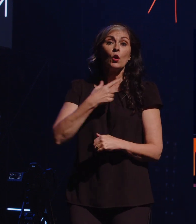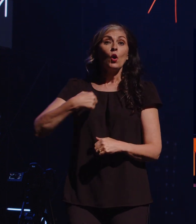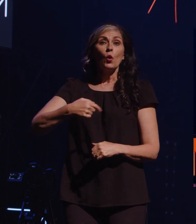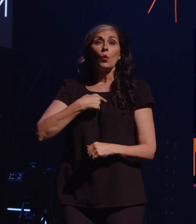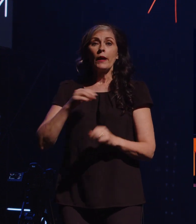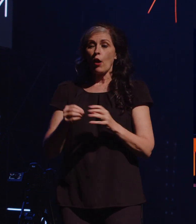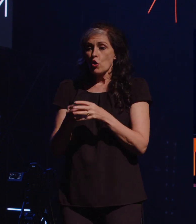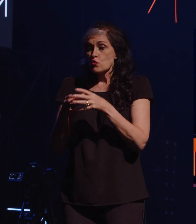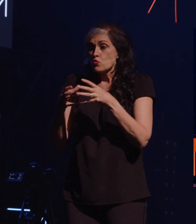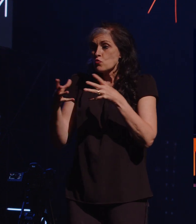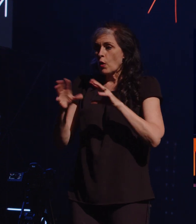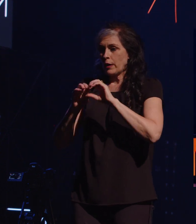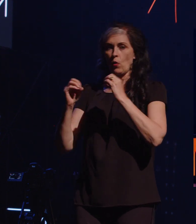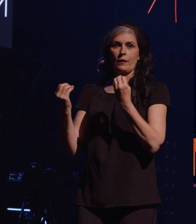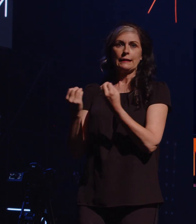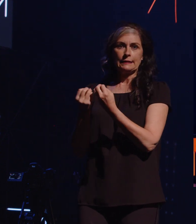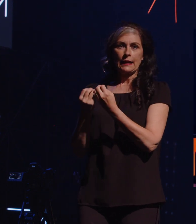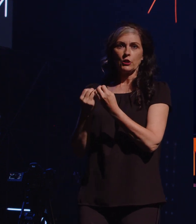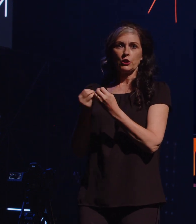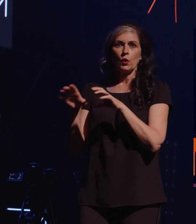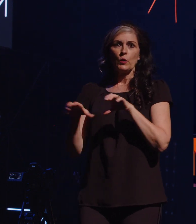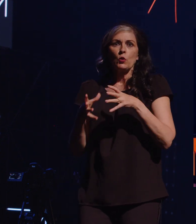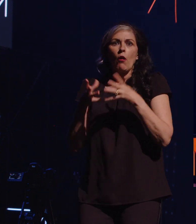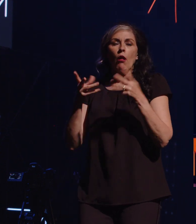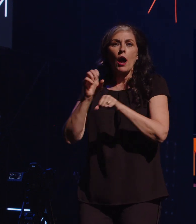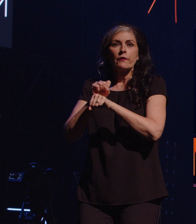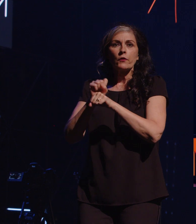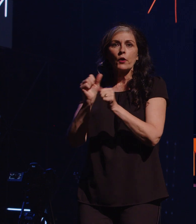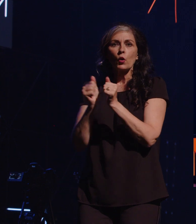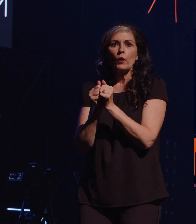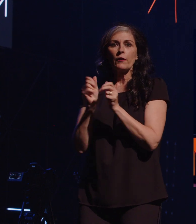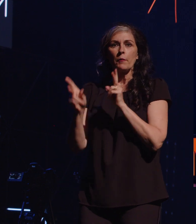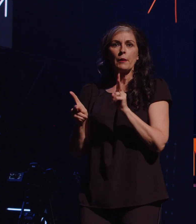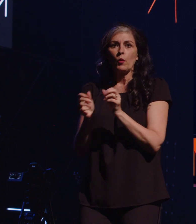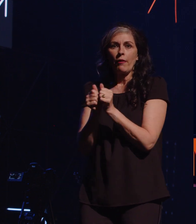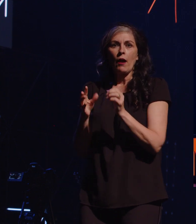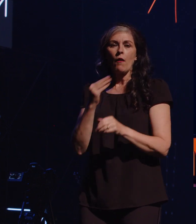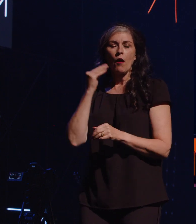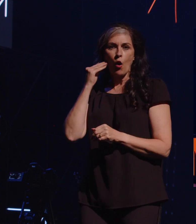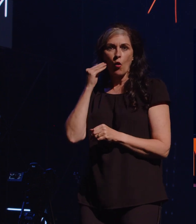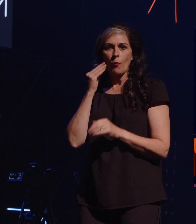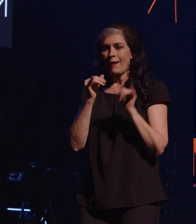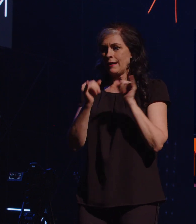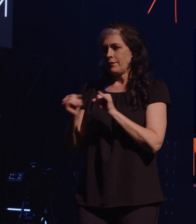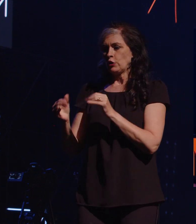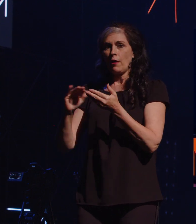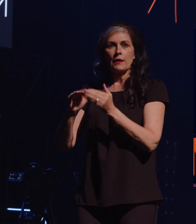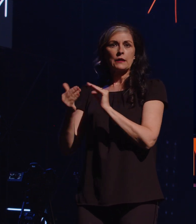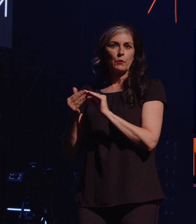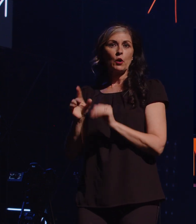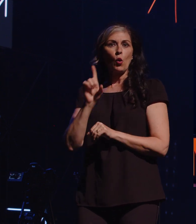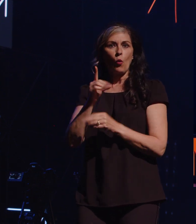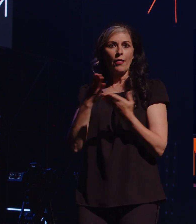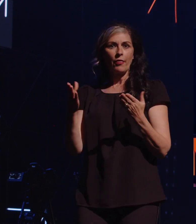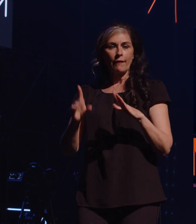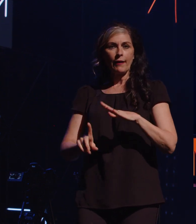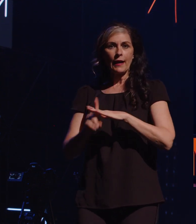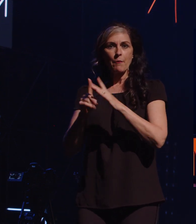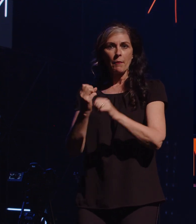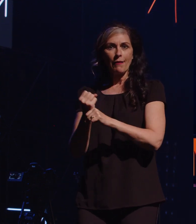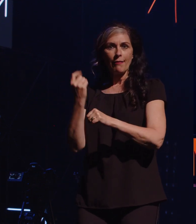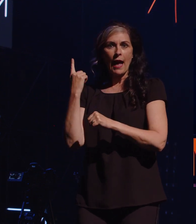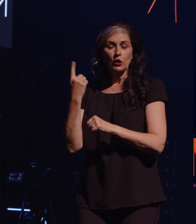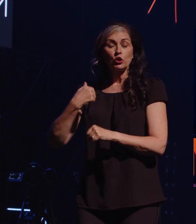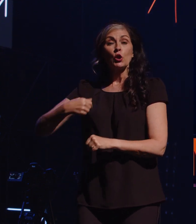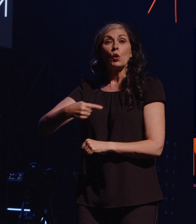are a growing organization. We do a lot of work with our homeless individuals here in our community. And one thing came up last year was